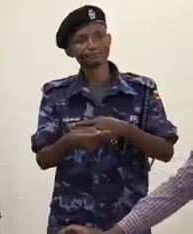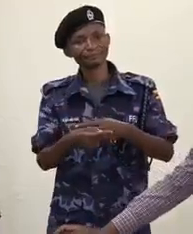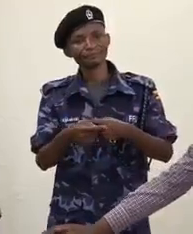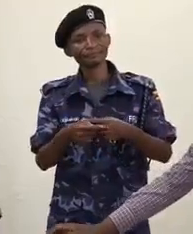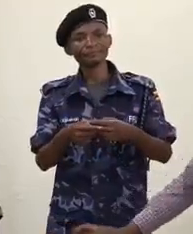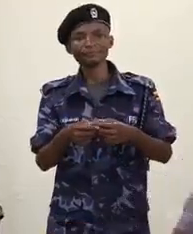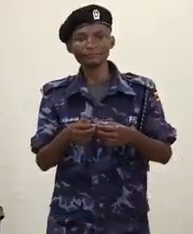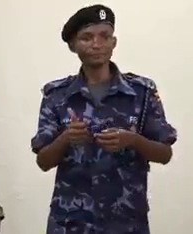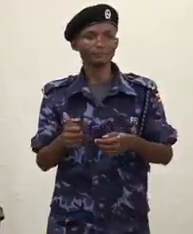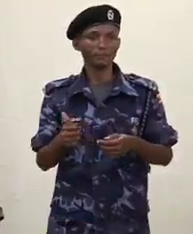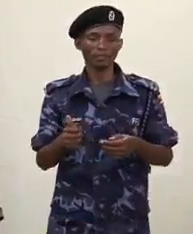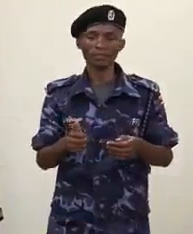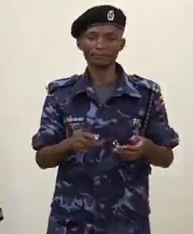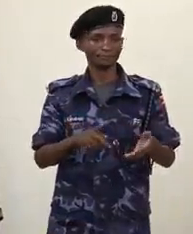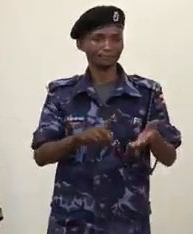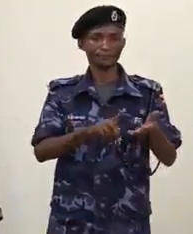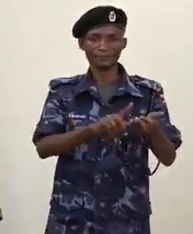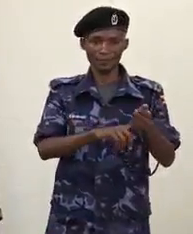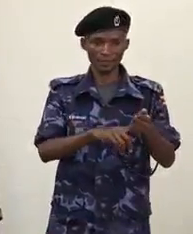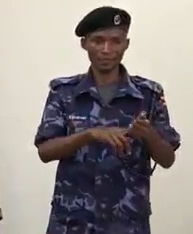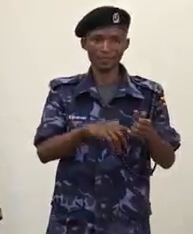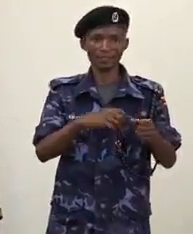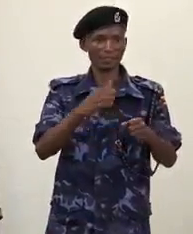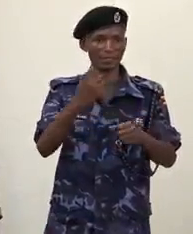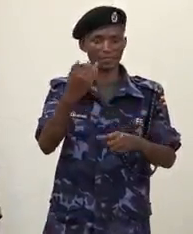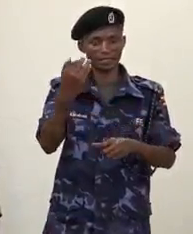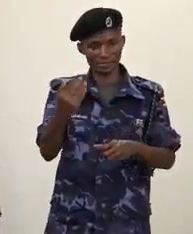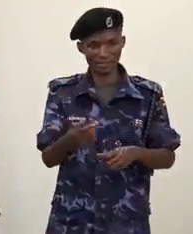child victim and ensure that